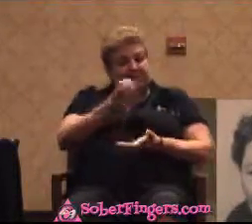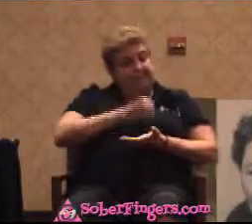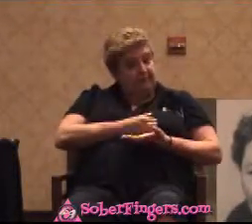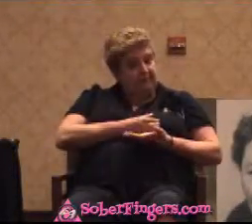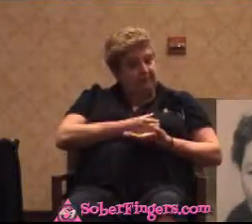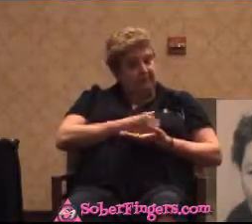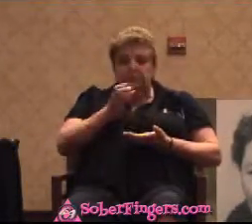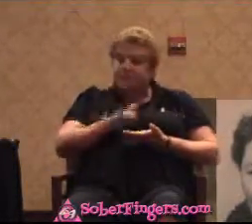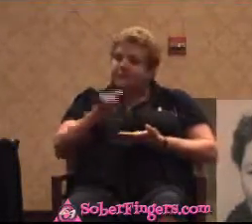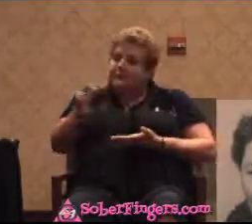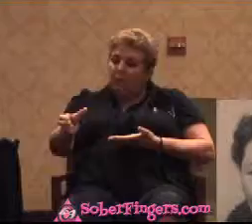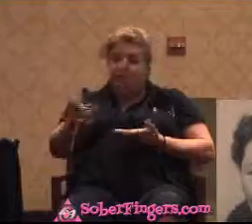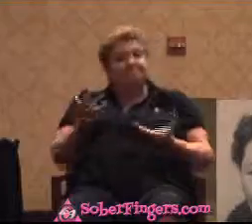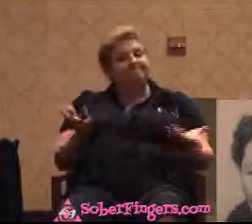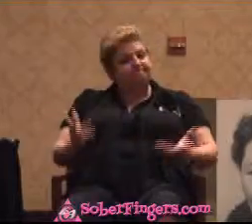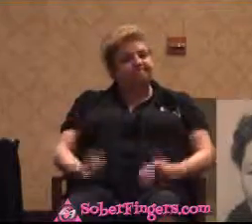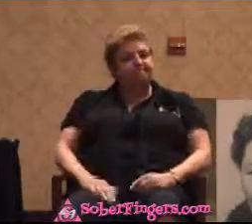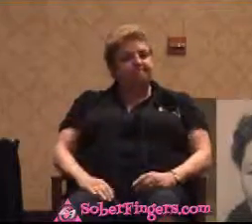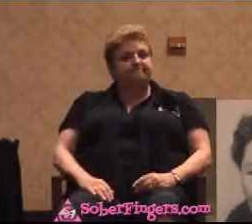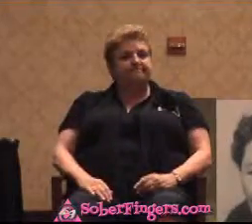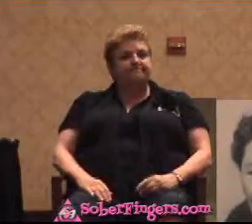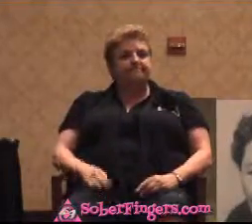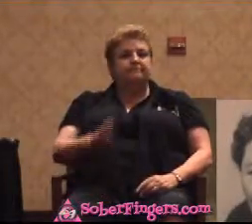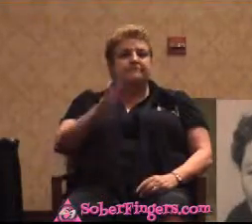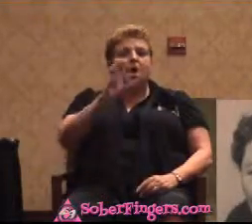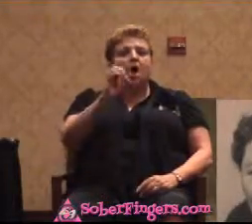one. It's Boone's Farm Apple wine.